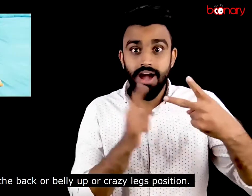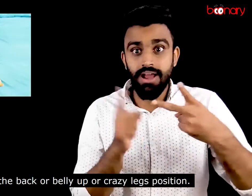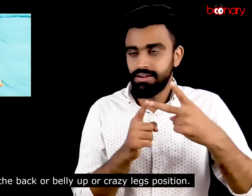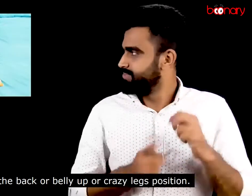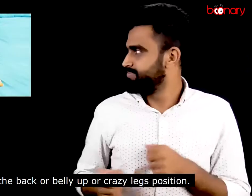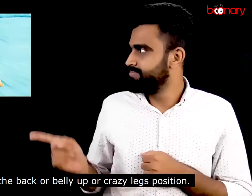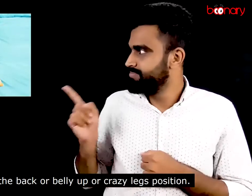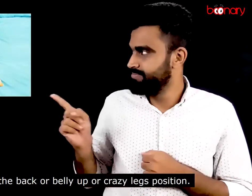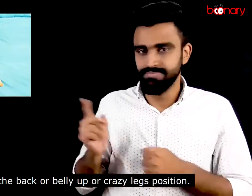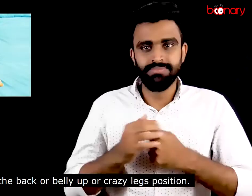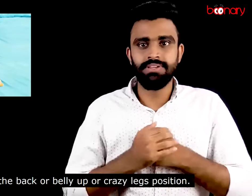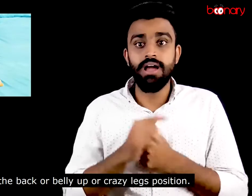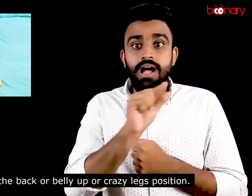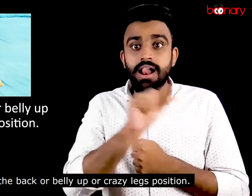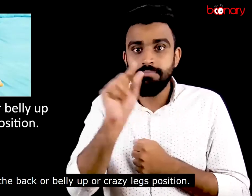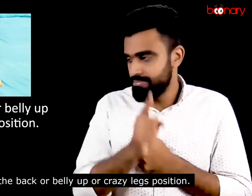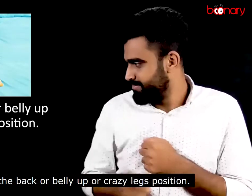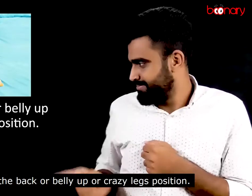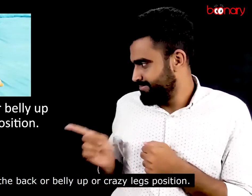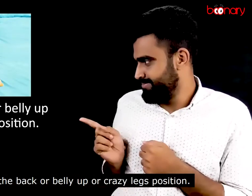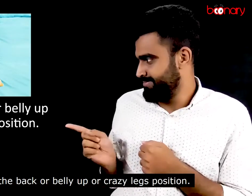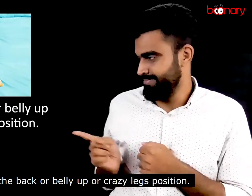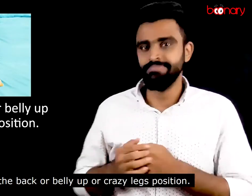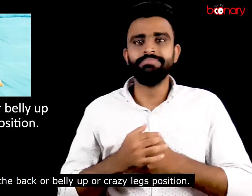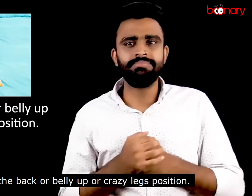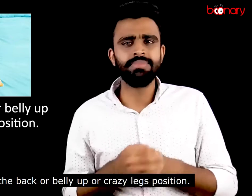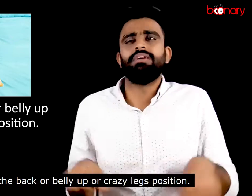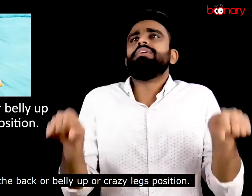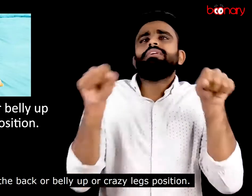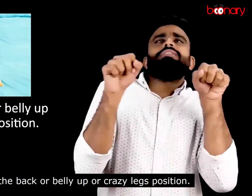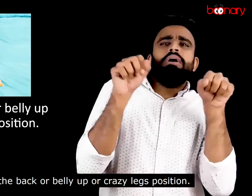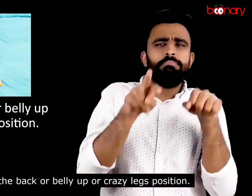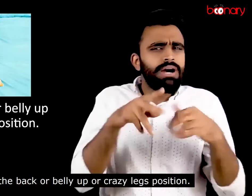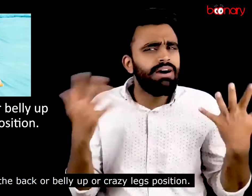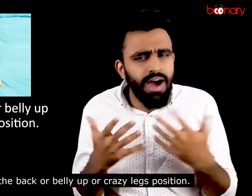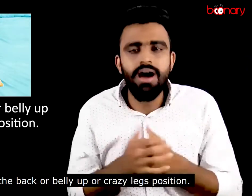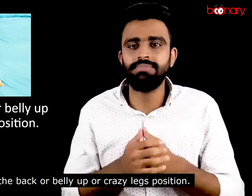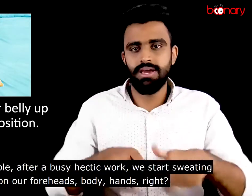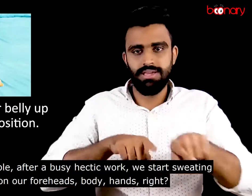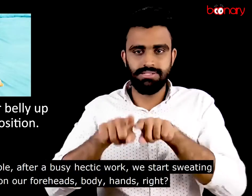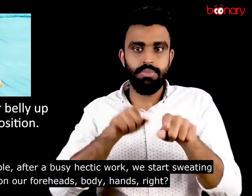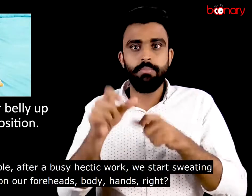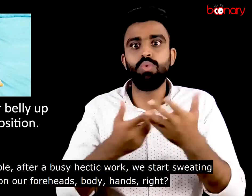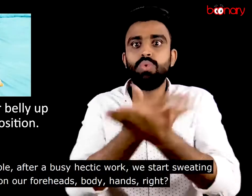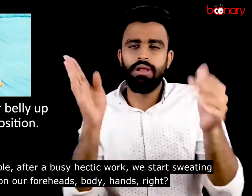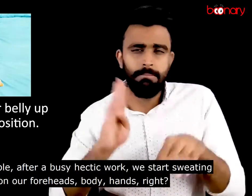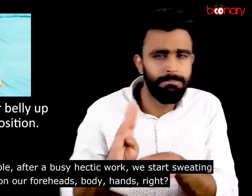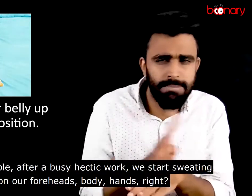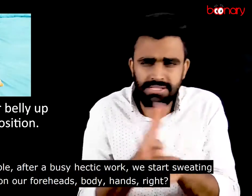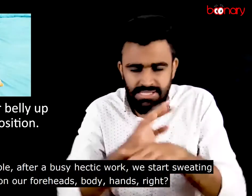Number 2. On the back or belly up or crazy legs position. For example,